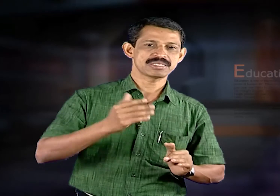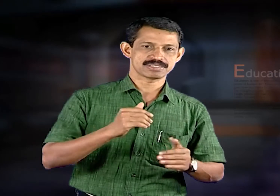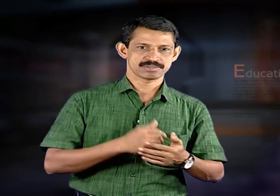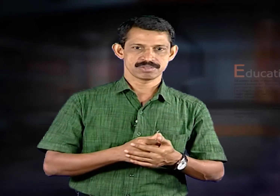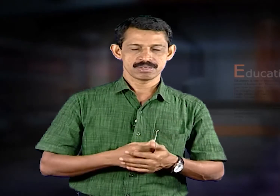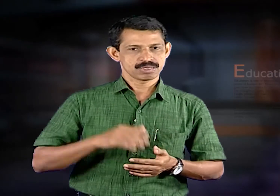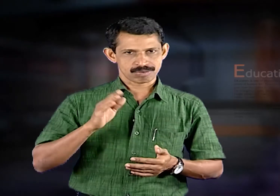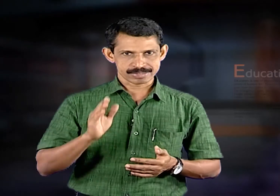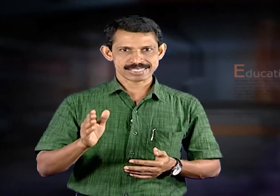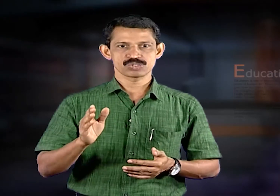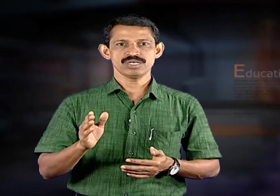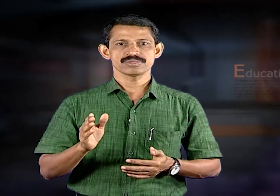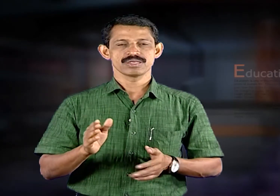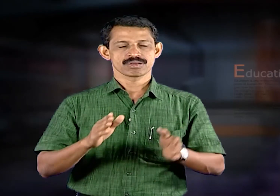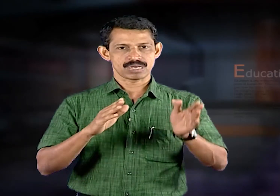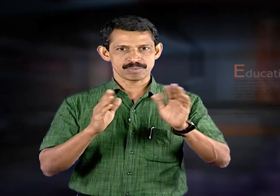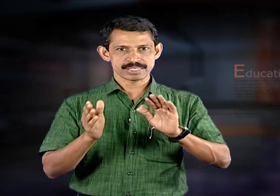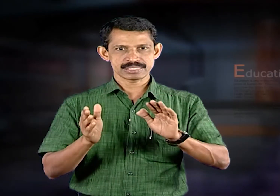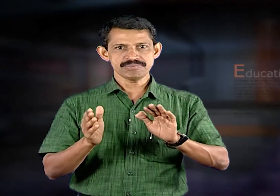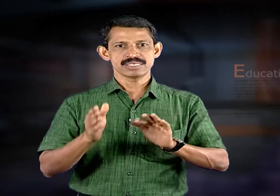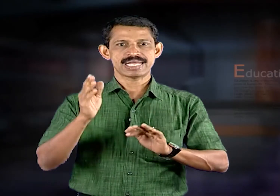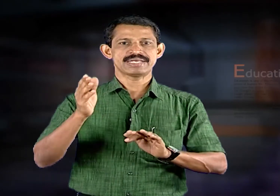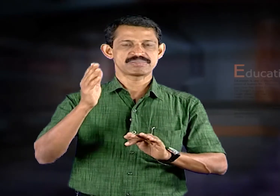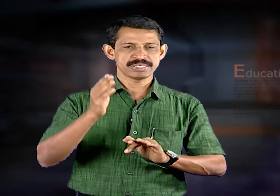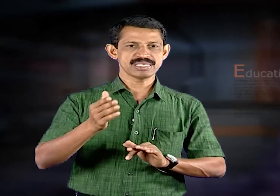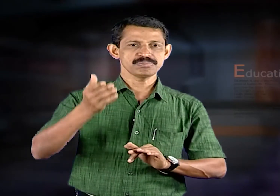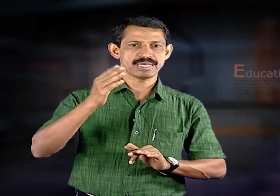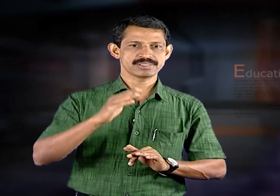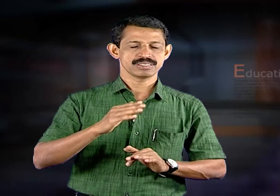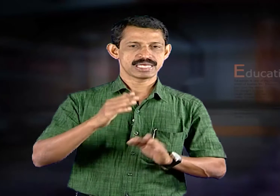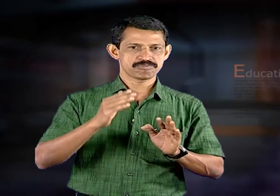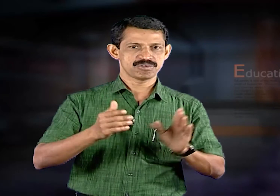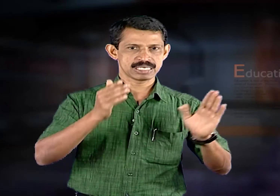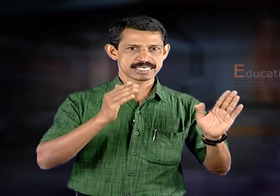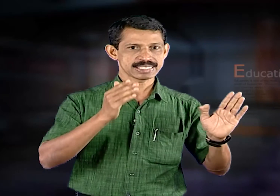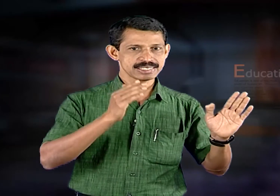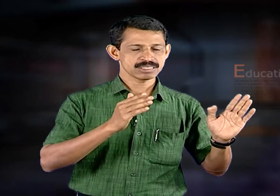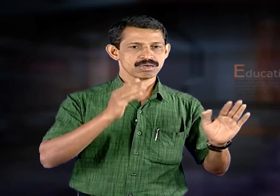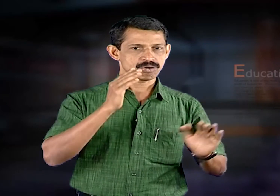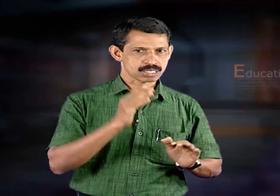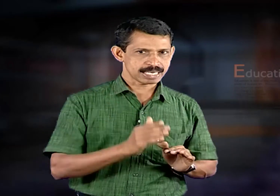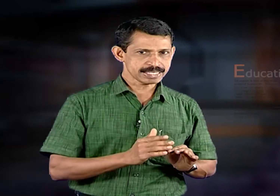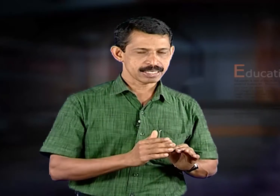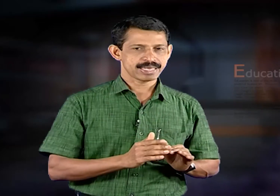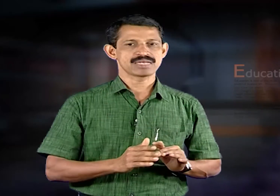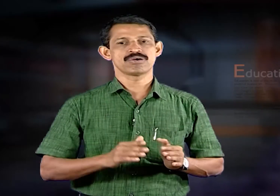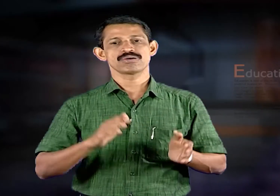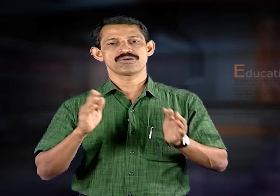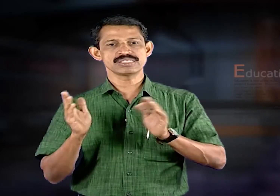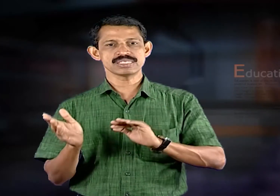methods. Contextual, collaborative and experience based informal learning is organic and more holistic